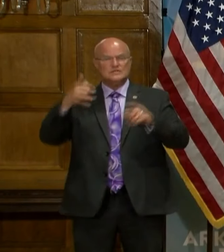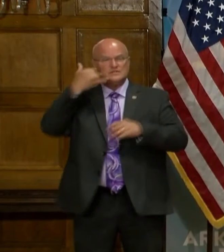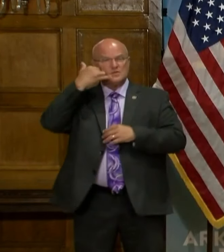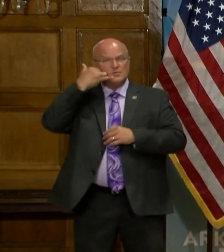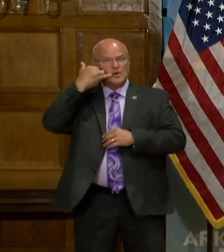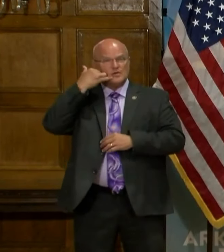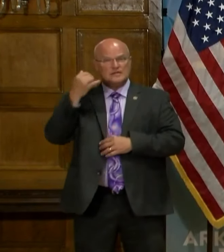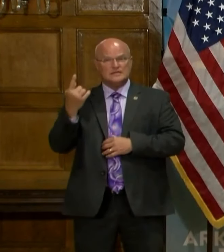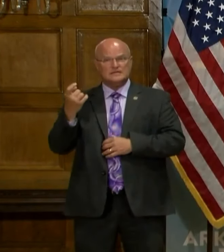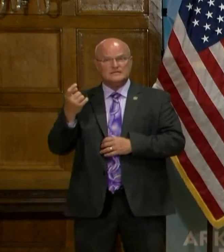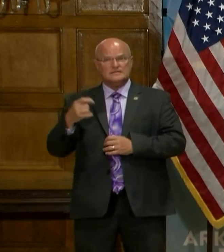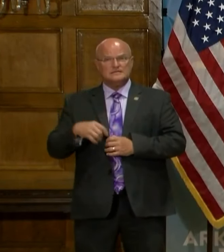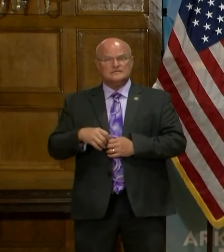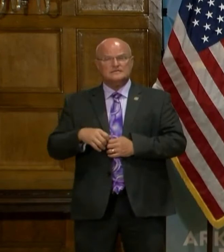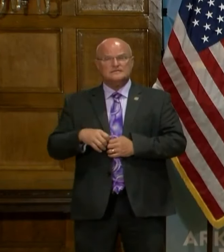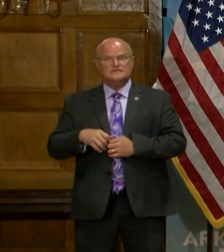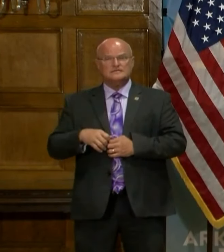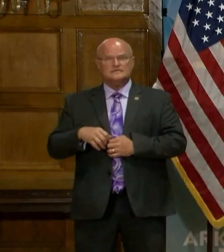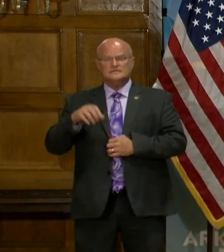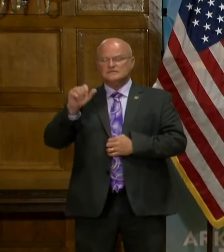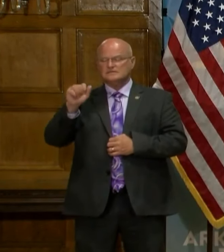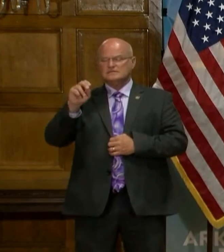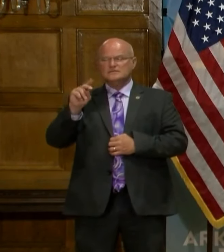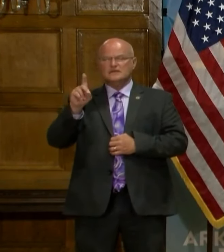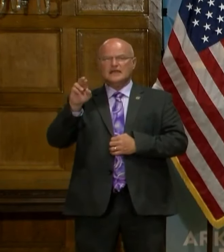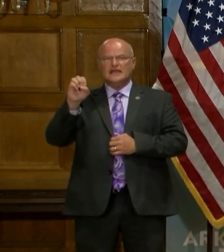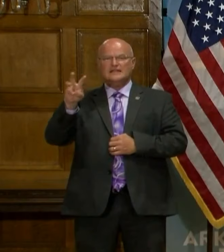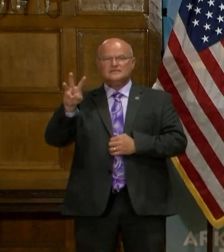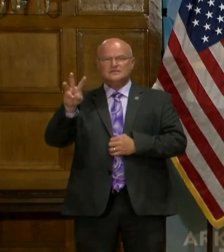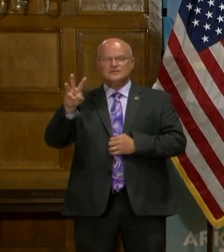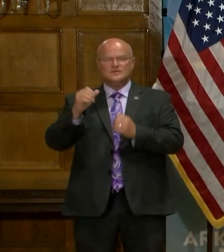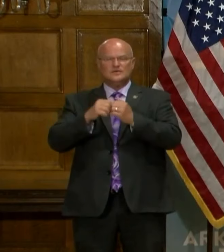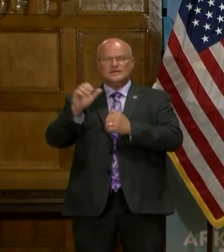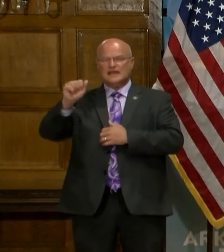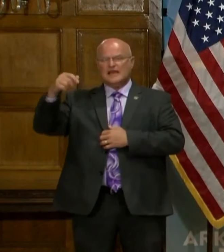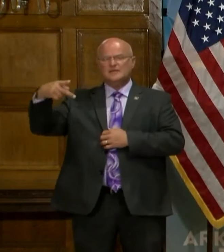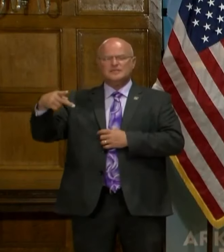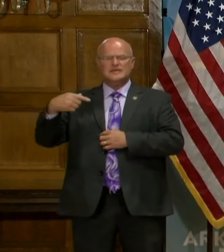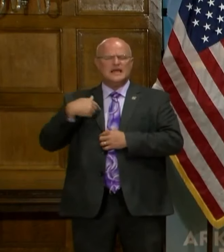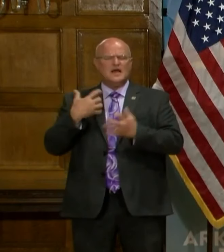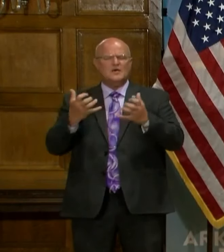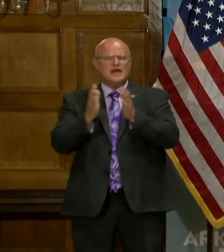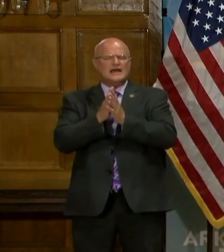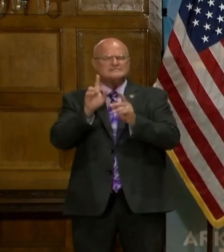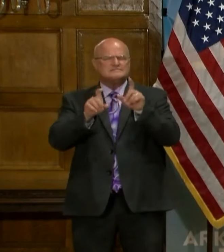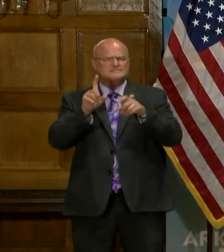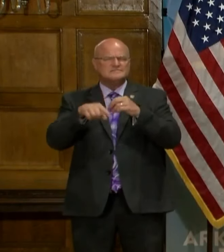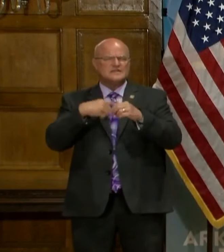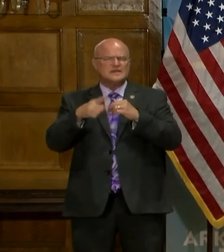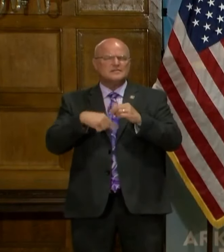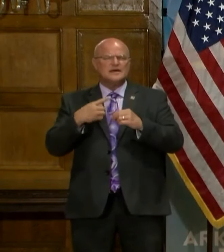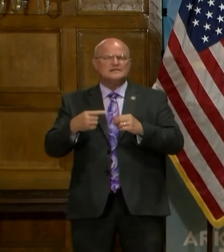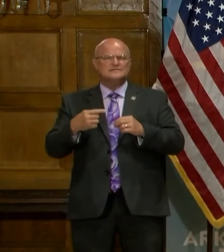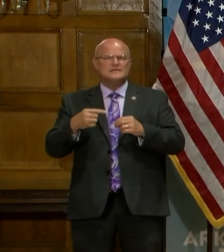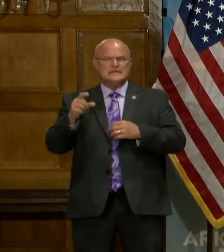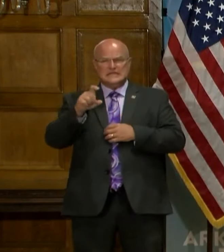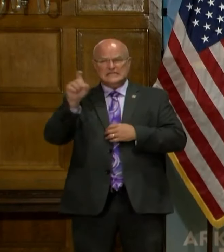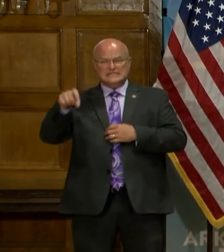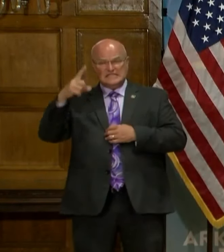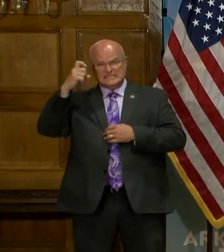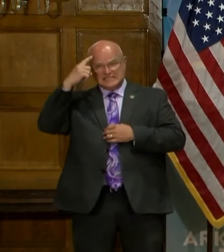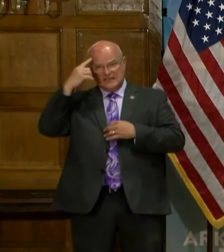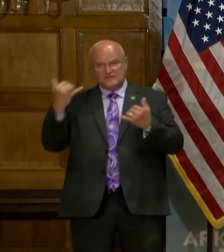remotely? Yeah, Governor, this is Andrew with AP. I wanted to ask you a couple questions. One, Texas's